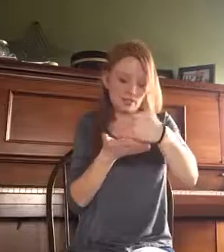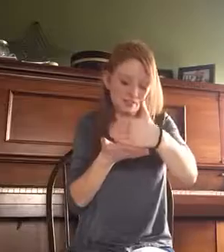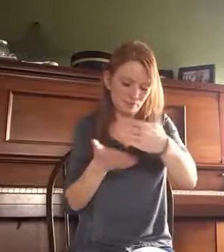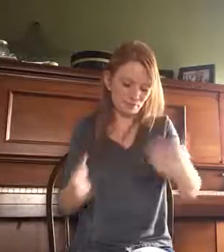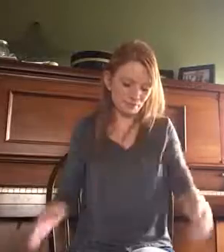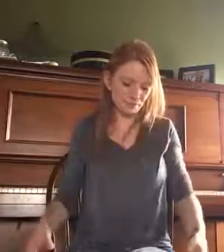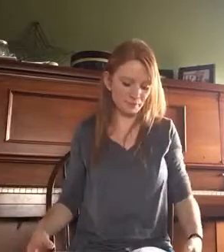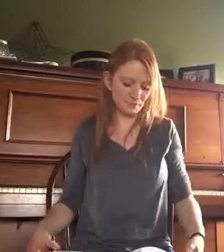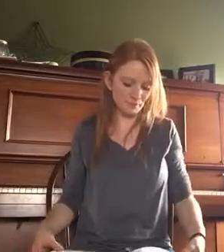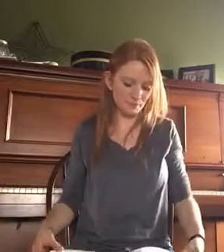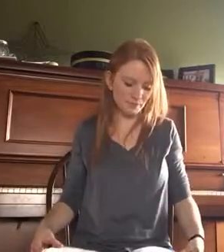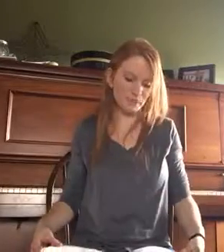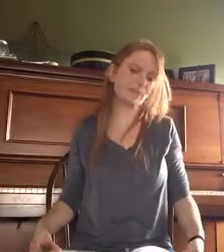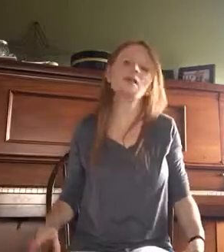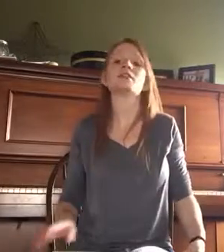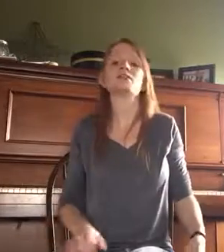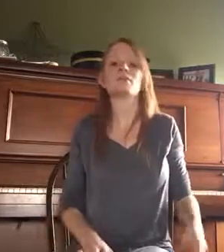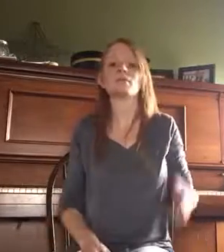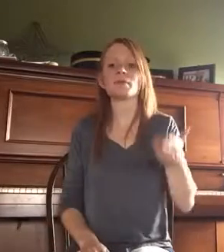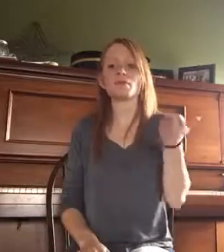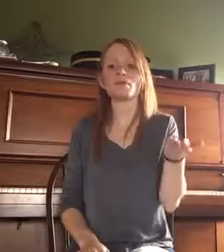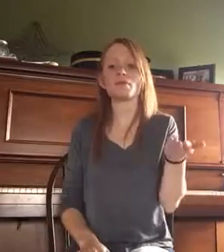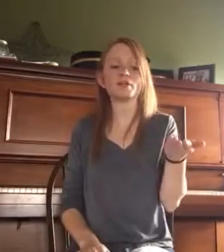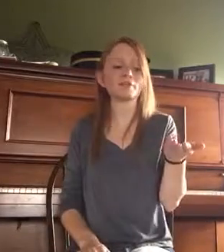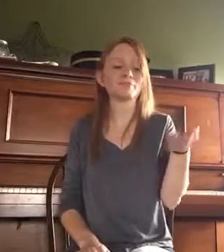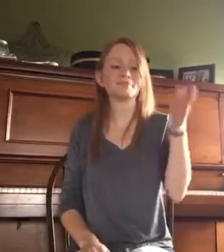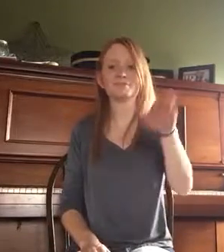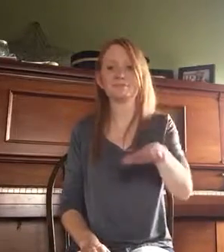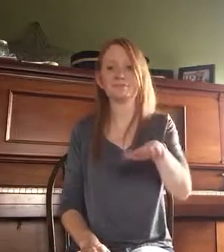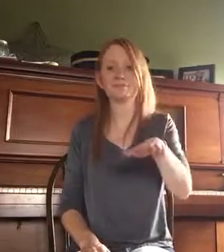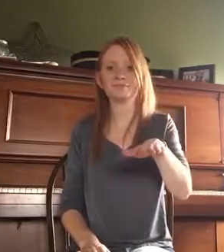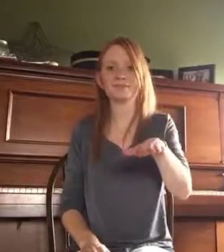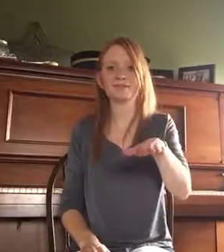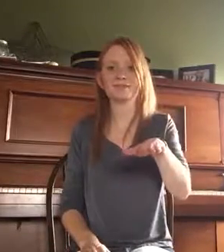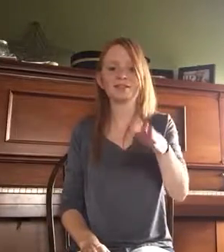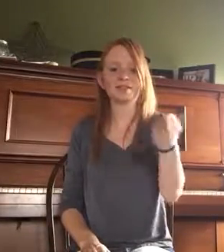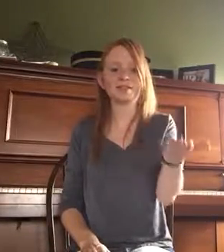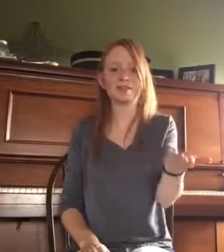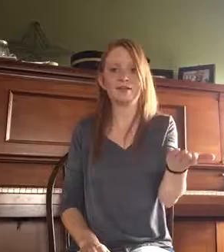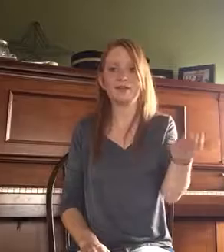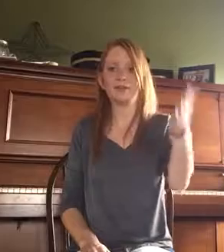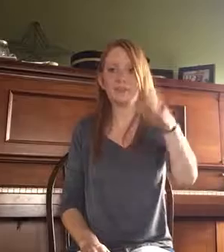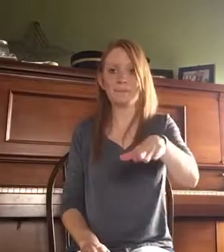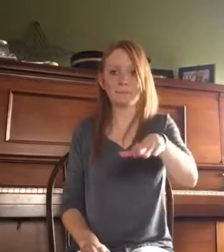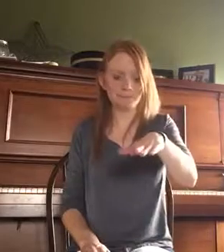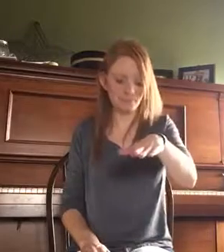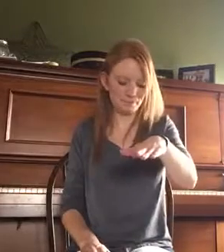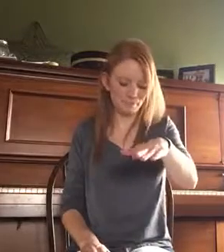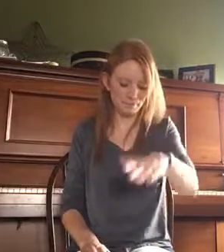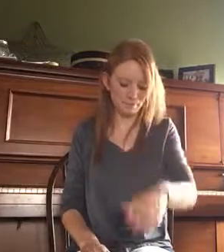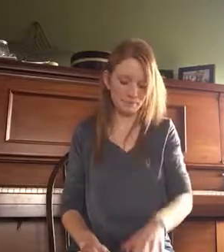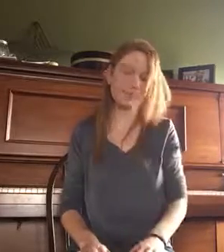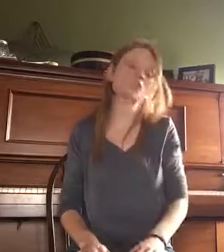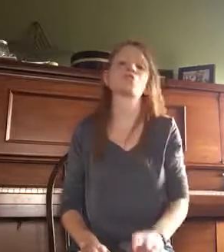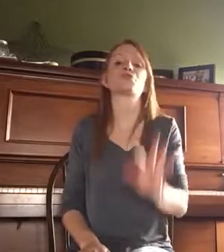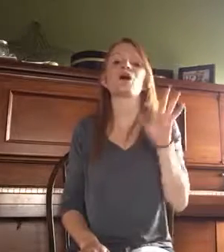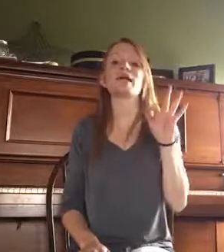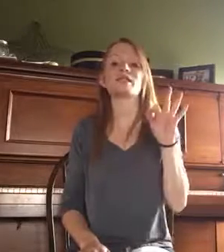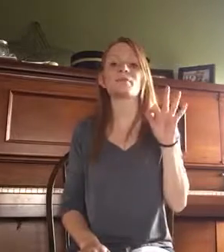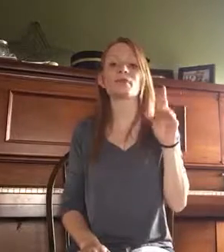something. To flip something over, flip. fry something,